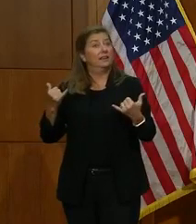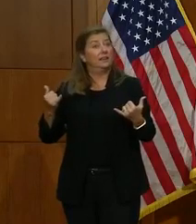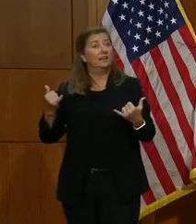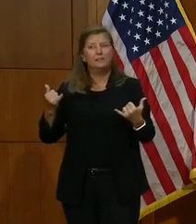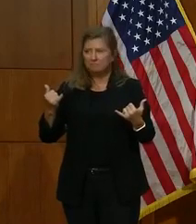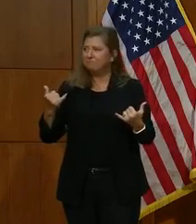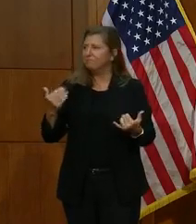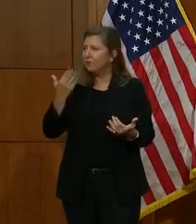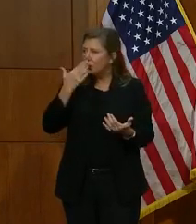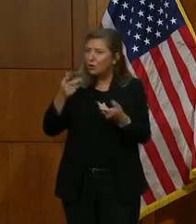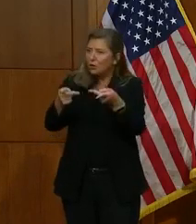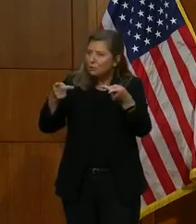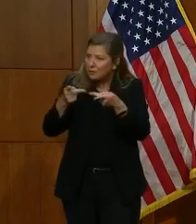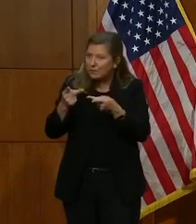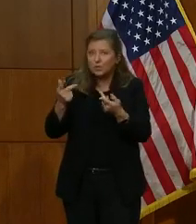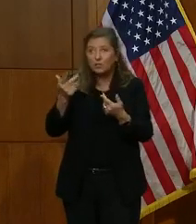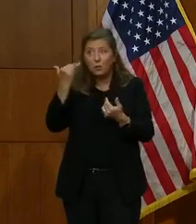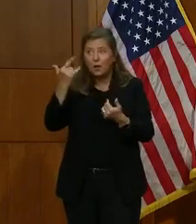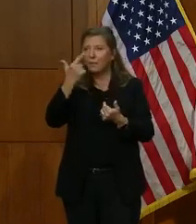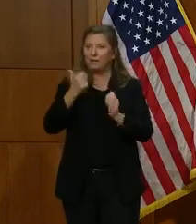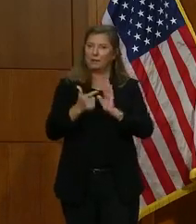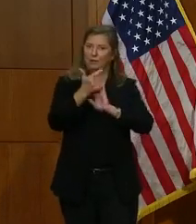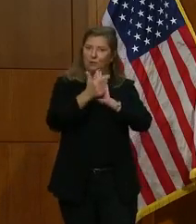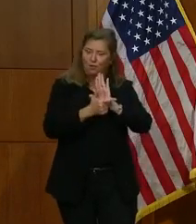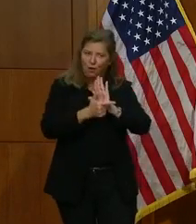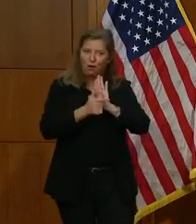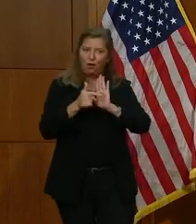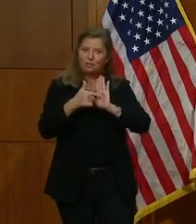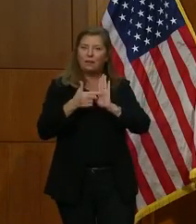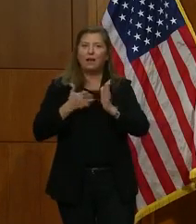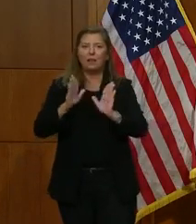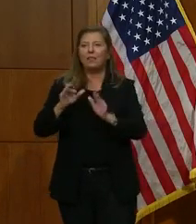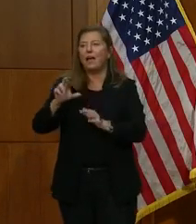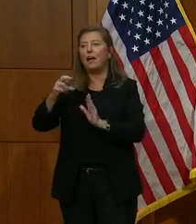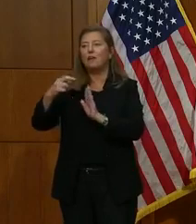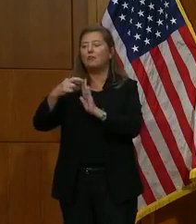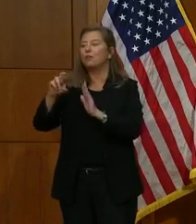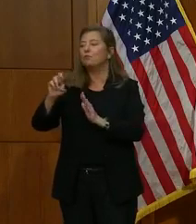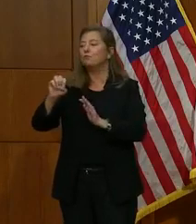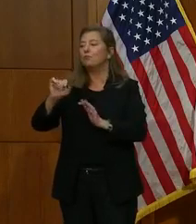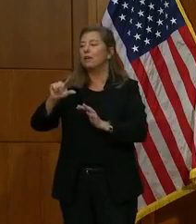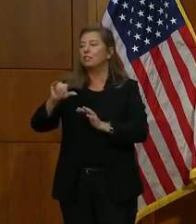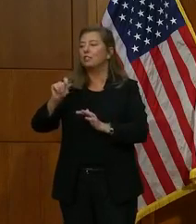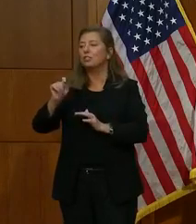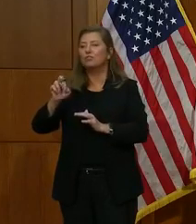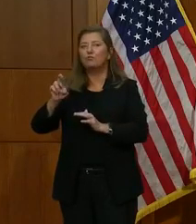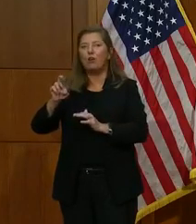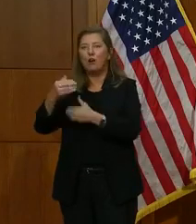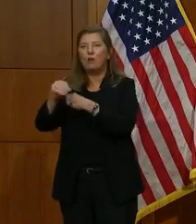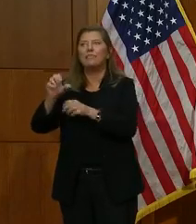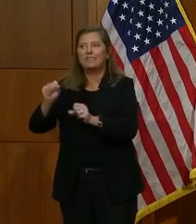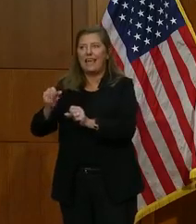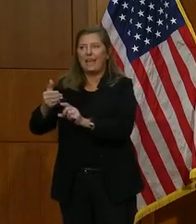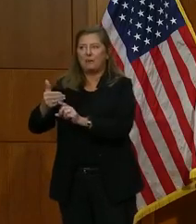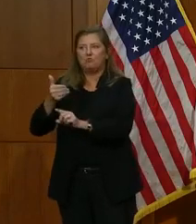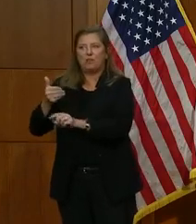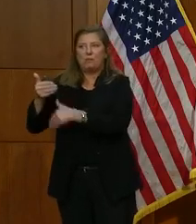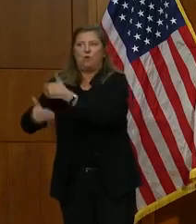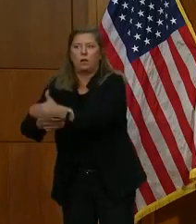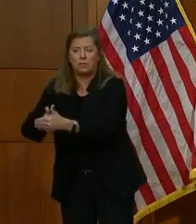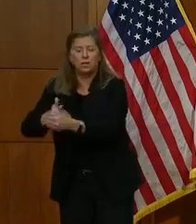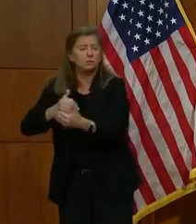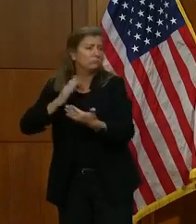a very good position because of the laws that allow the registrars to pre-process. And the registrars, and I will just say this, I'll take